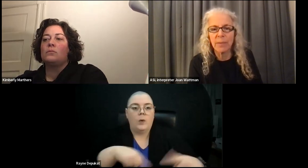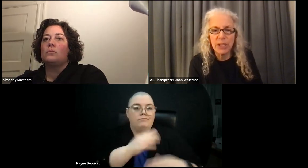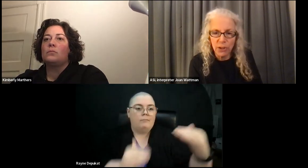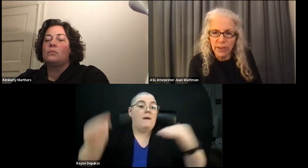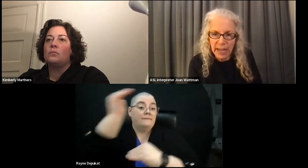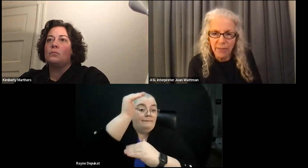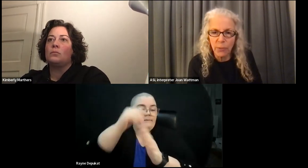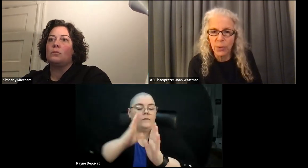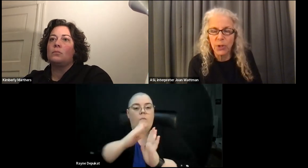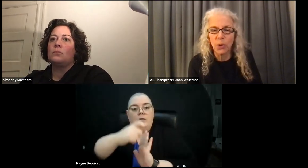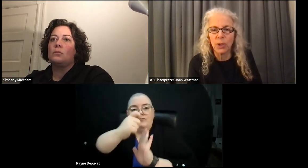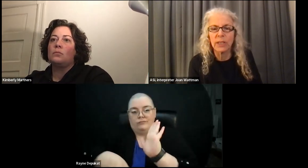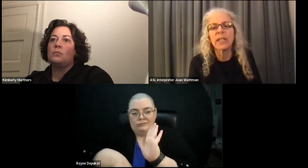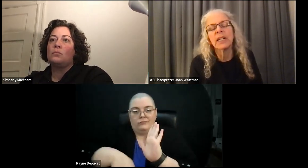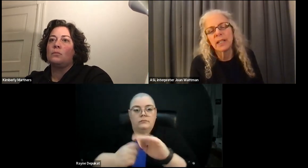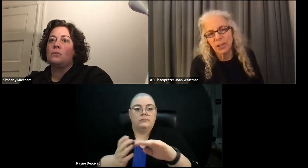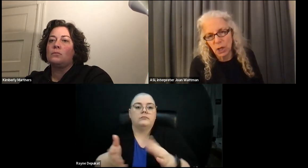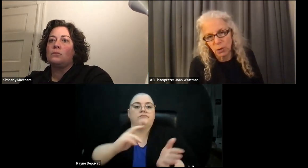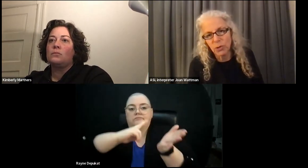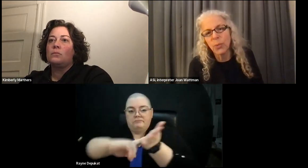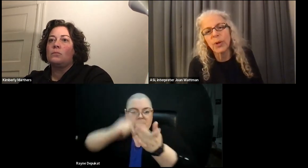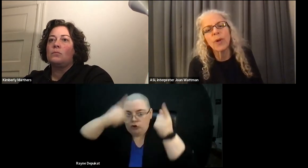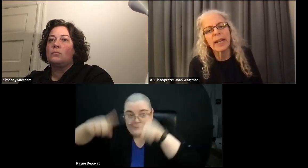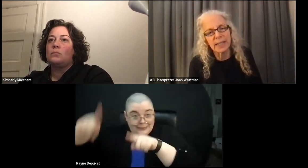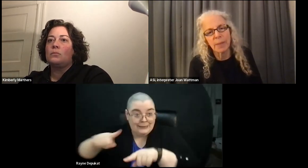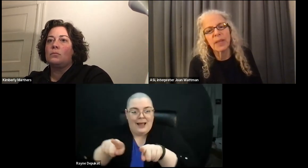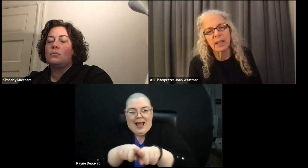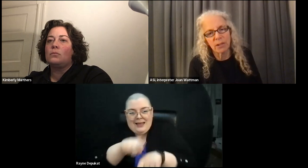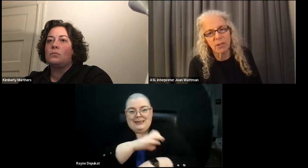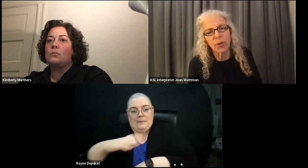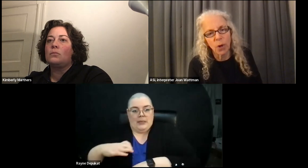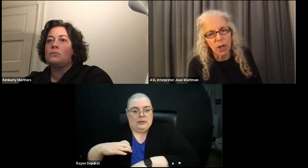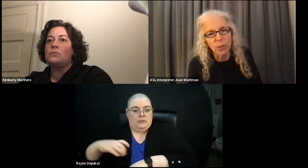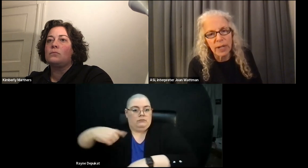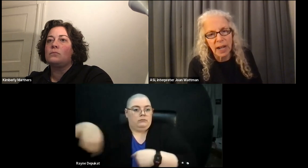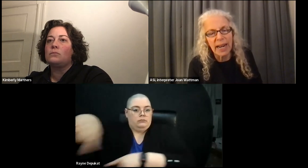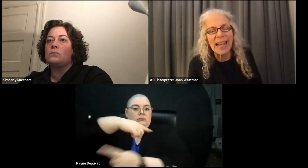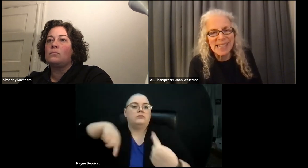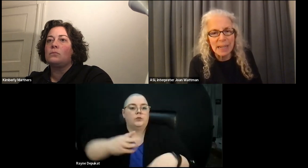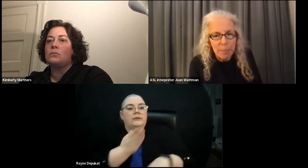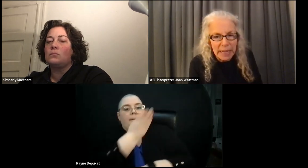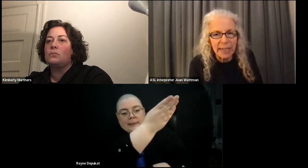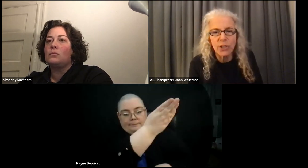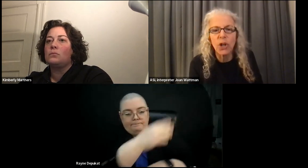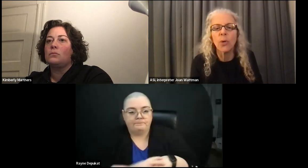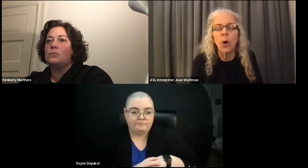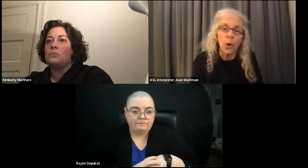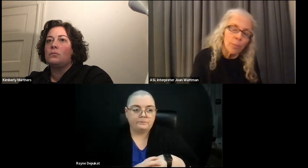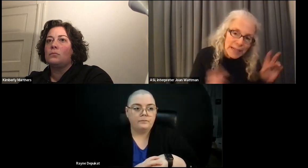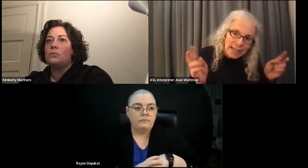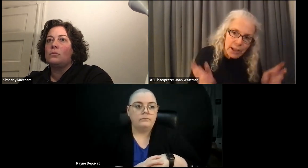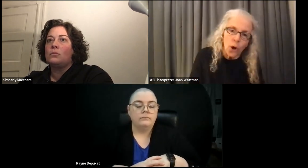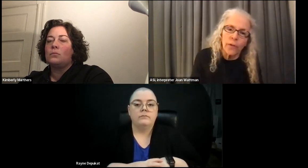to the Commission for the Deaf and we were told no. So we're writing something we've all agreed on as the committee to